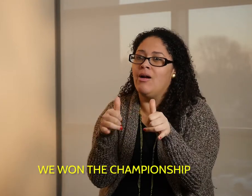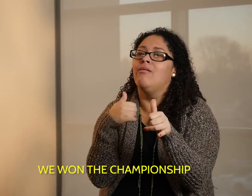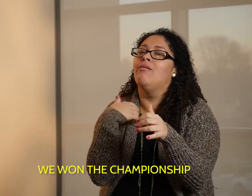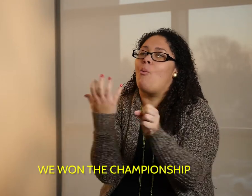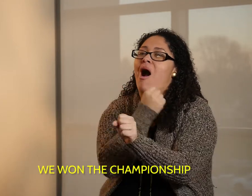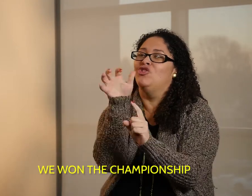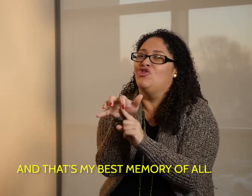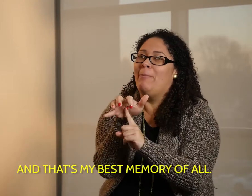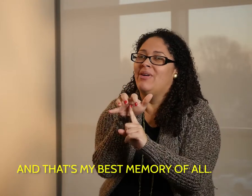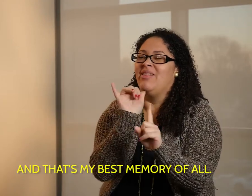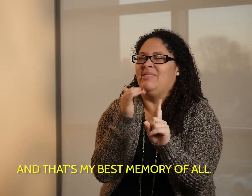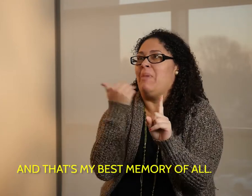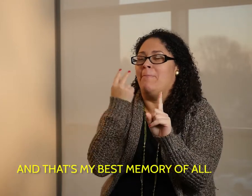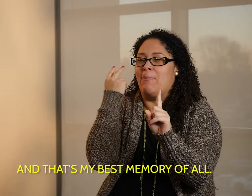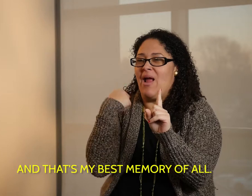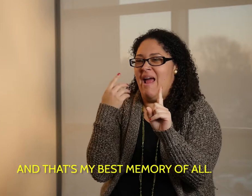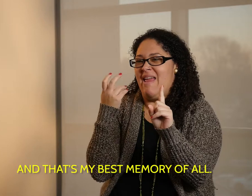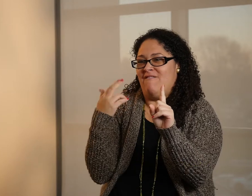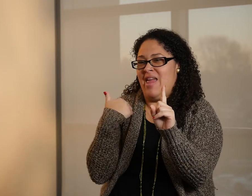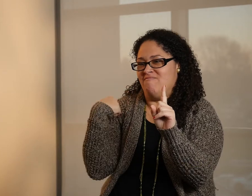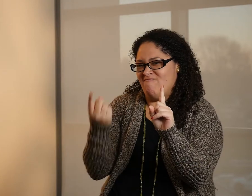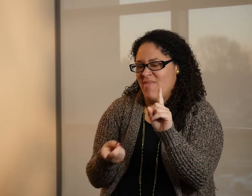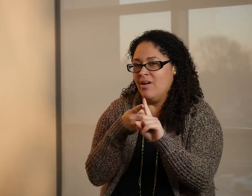the championship, and that's my best memory of all.